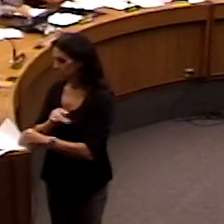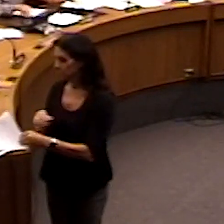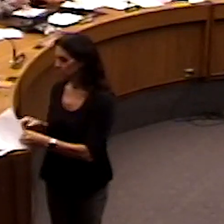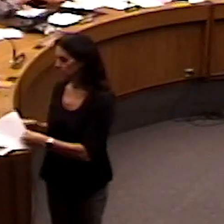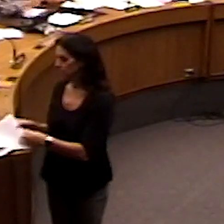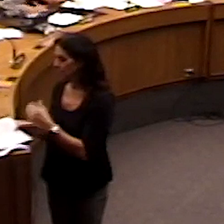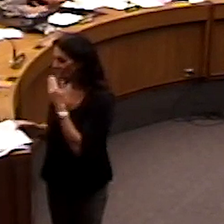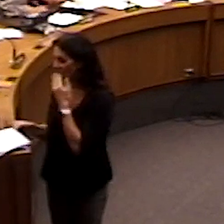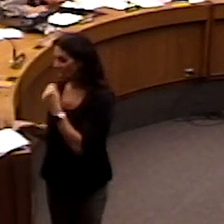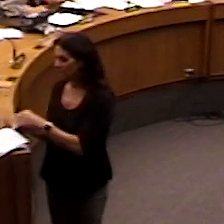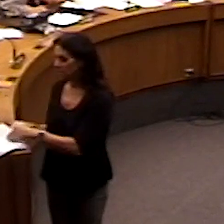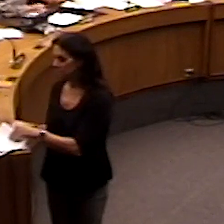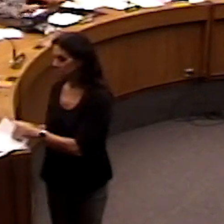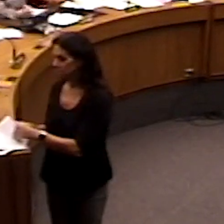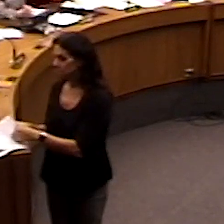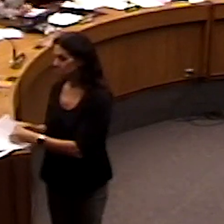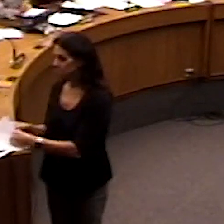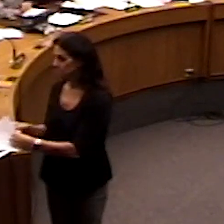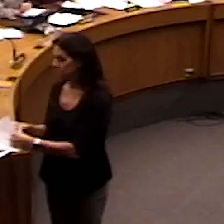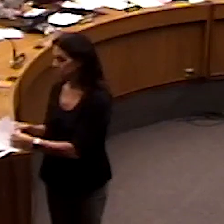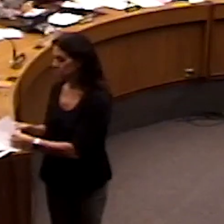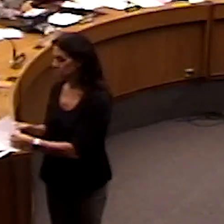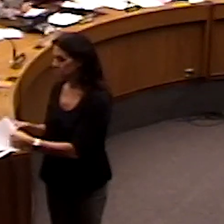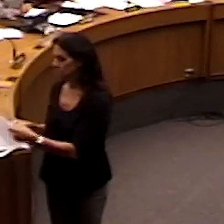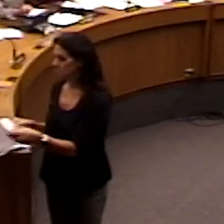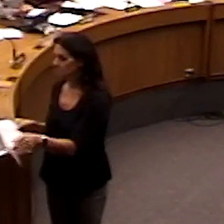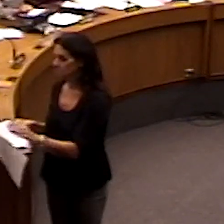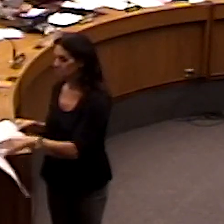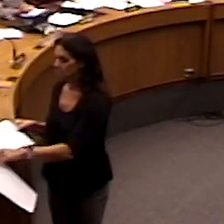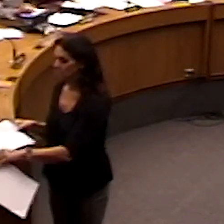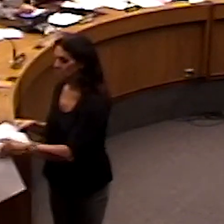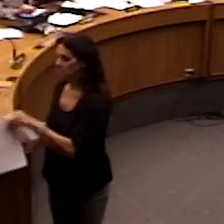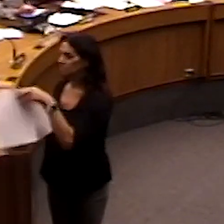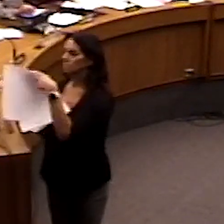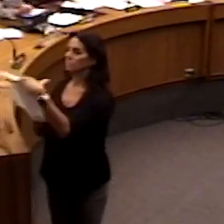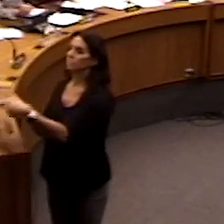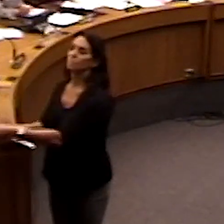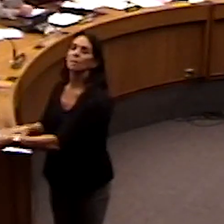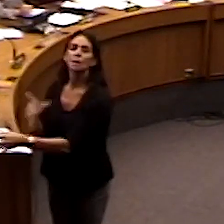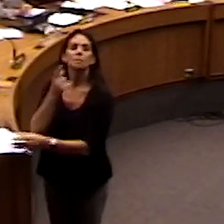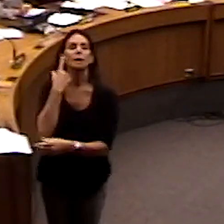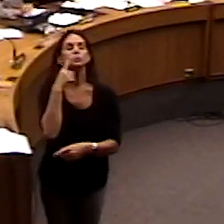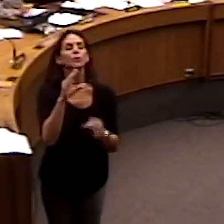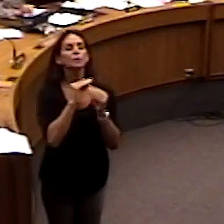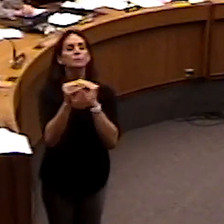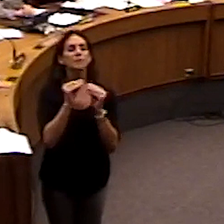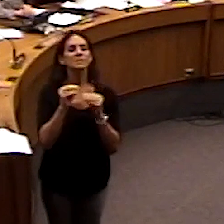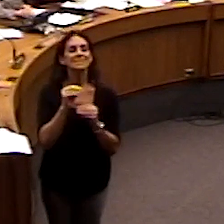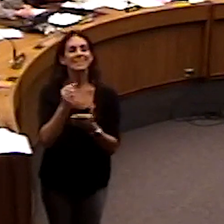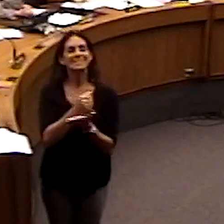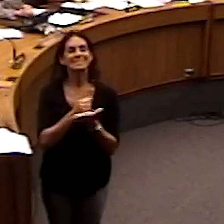amending Ordinance 2 of 2022 by fixing the salaries of certain officials and employees of the